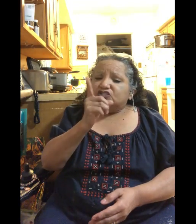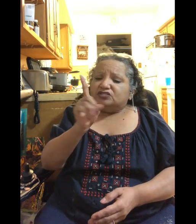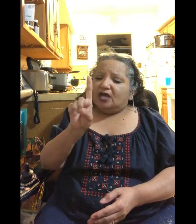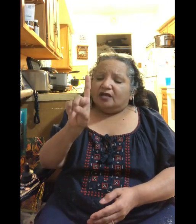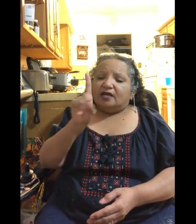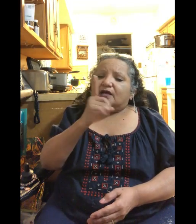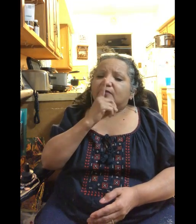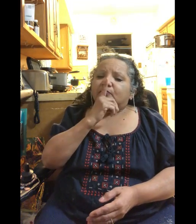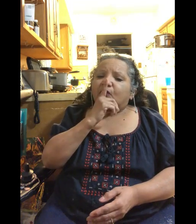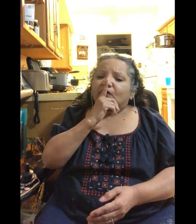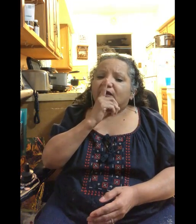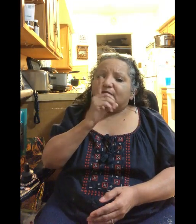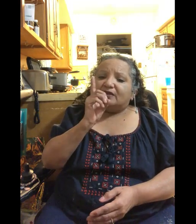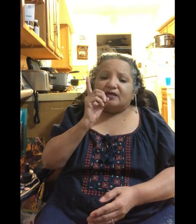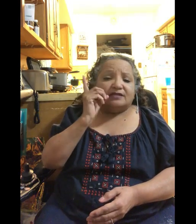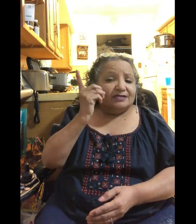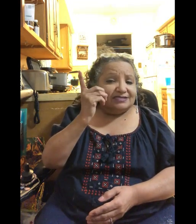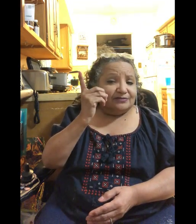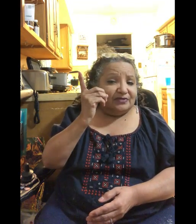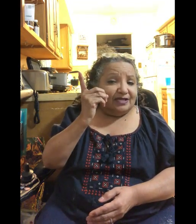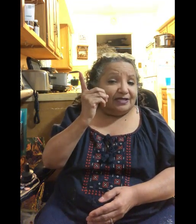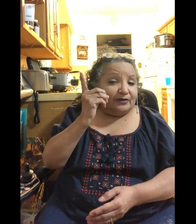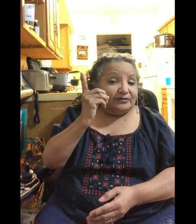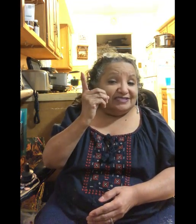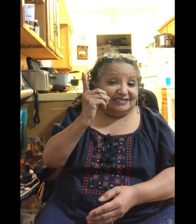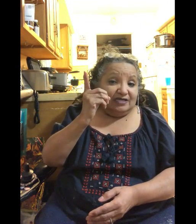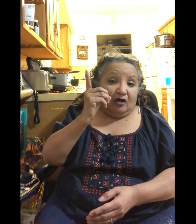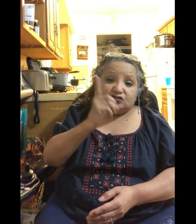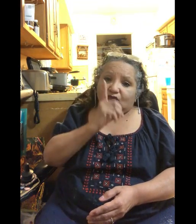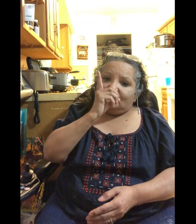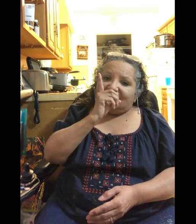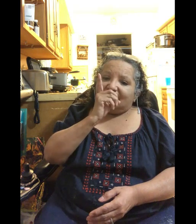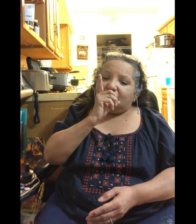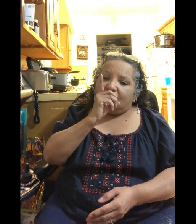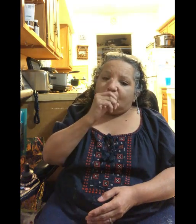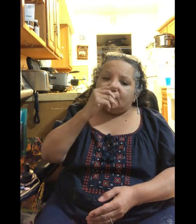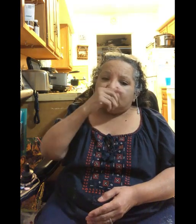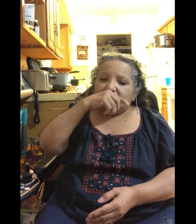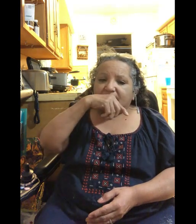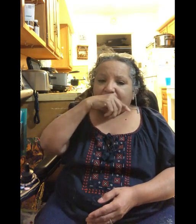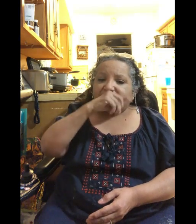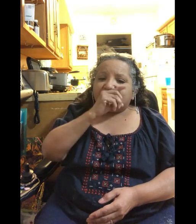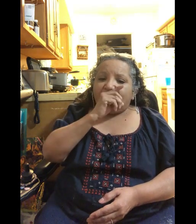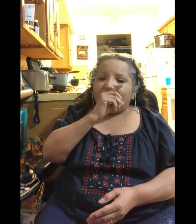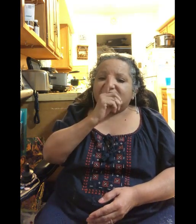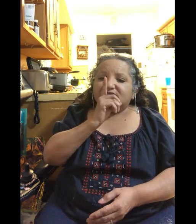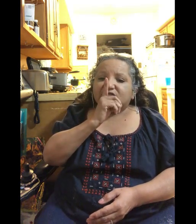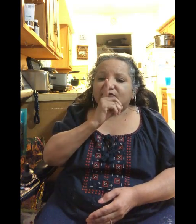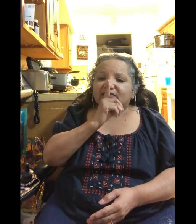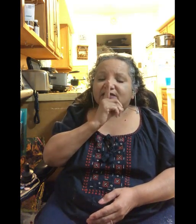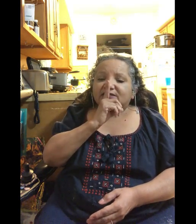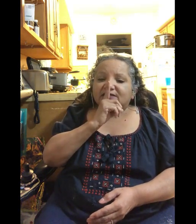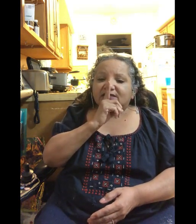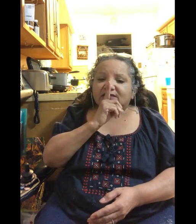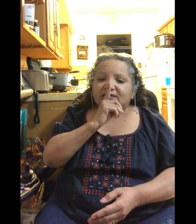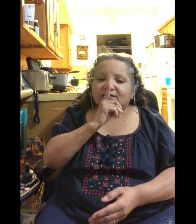just kind of point up. This can be a letter D also, but its promise is going to be the